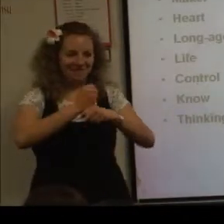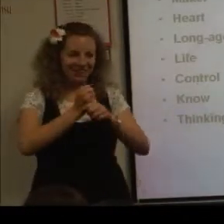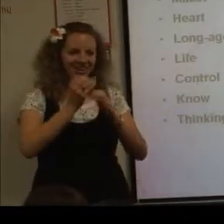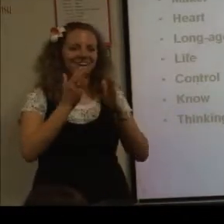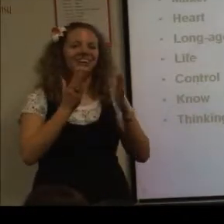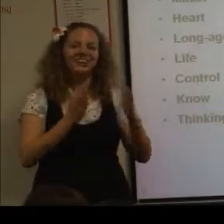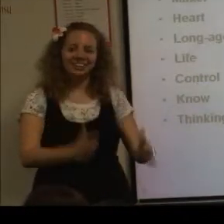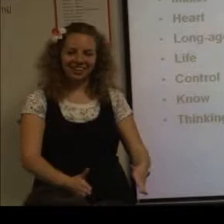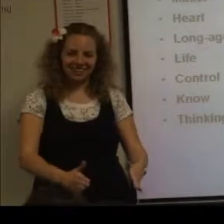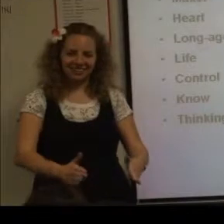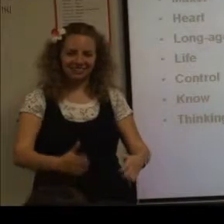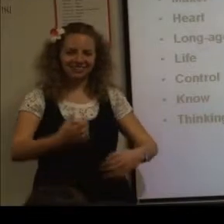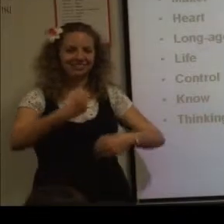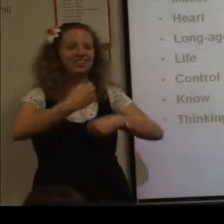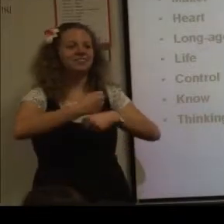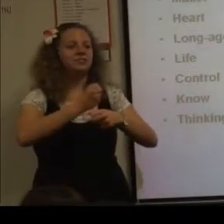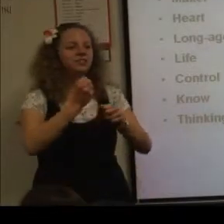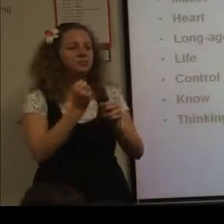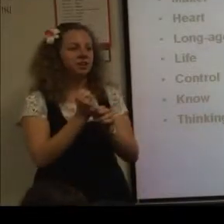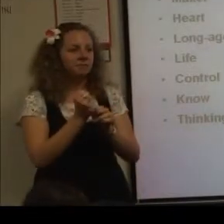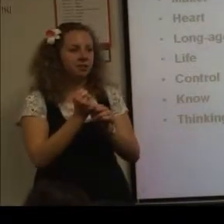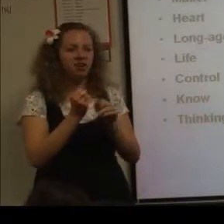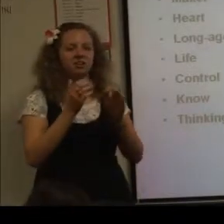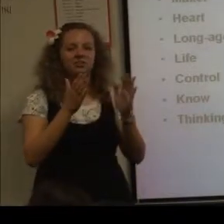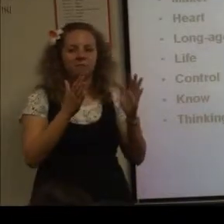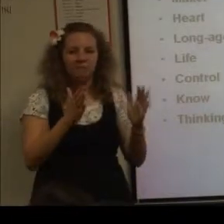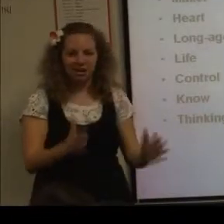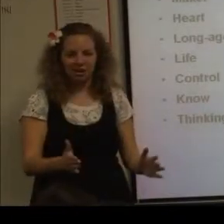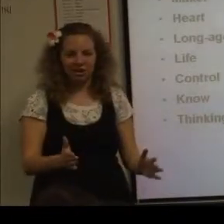Make-er, yes. Okay, so if I'm talking about God as our maker.